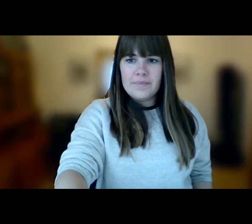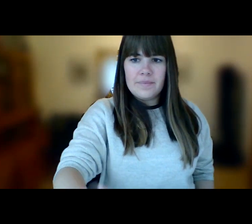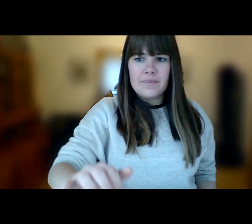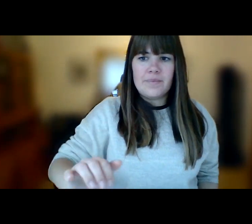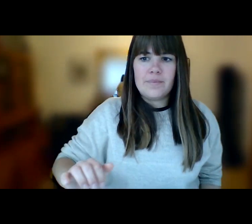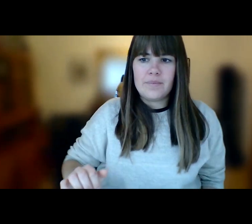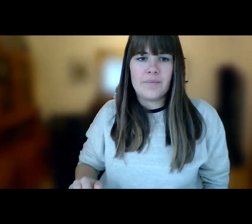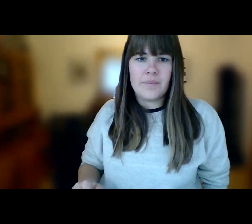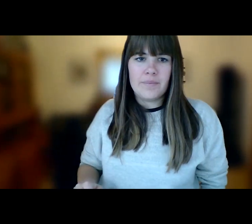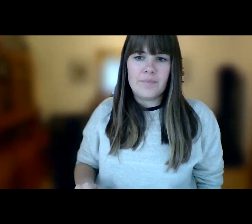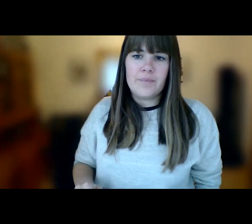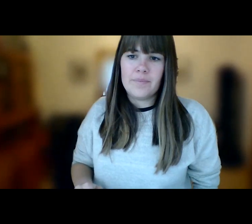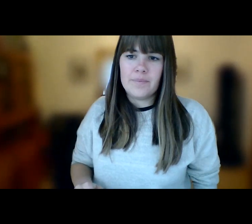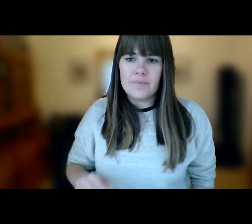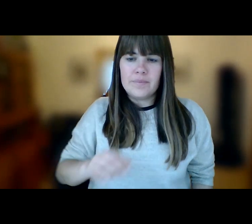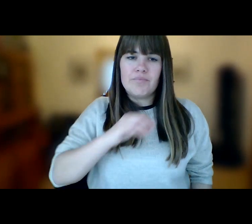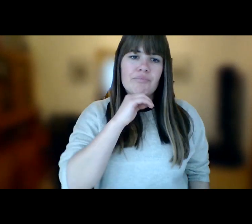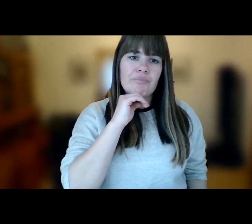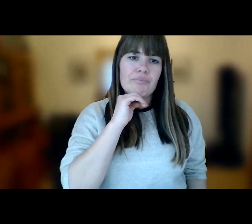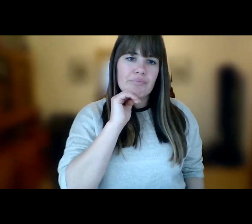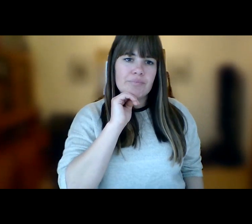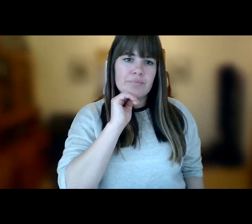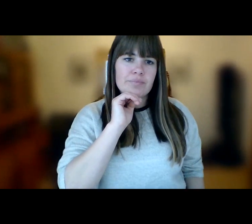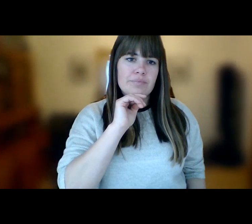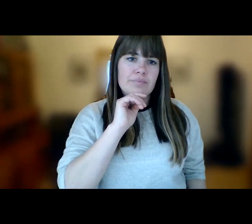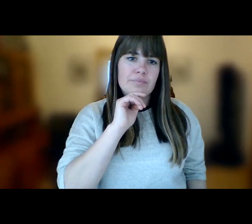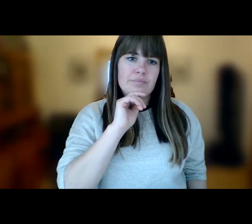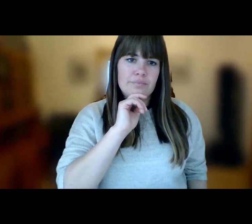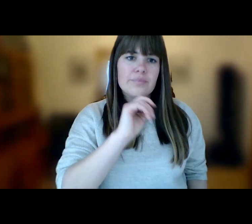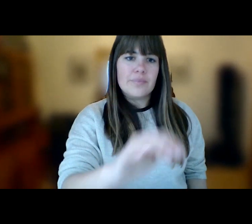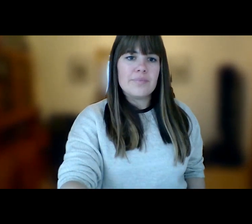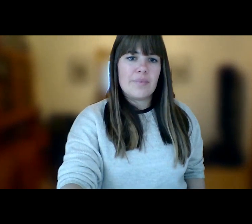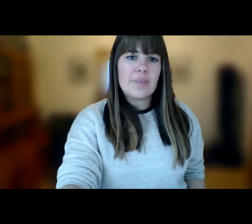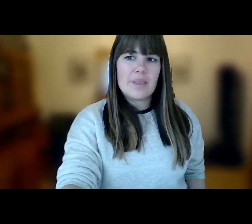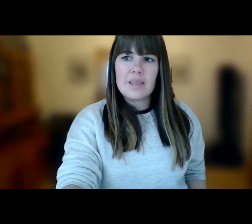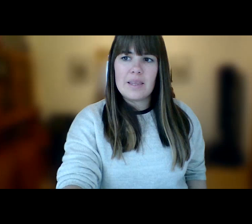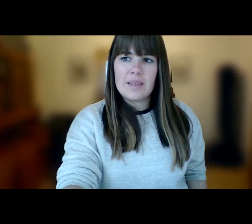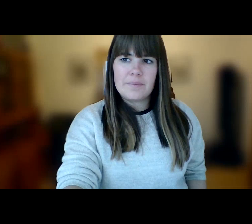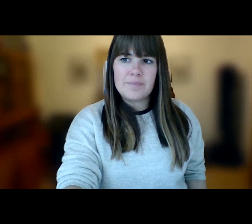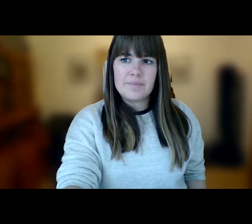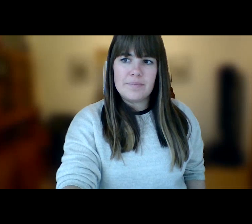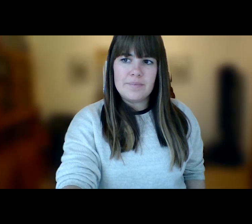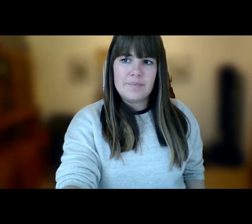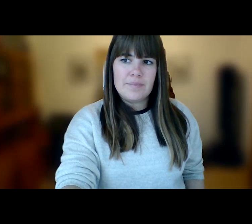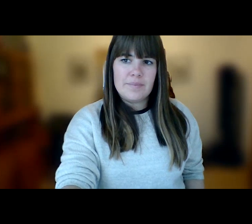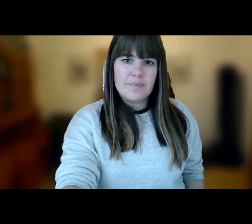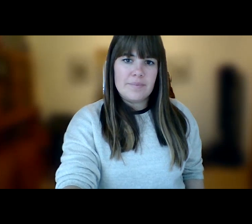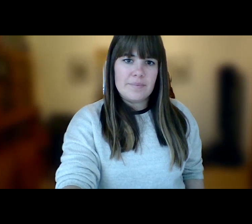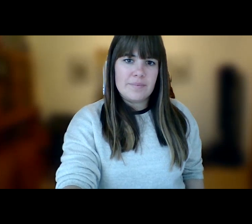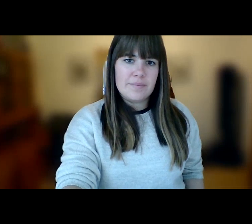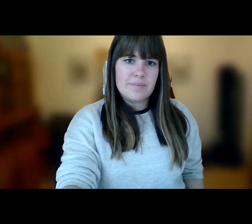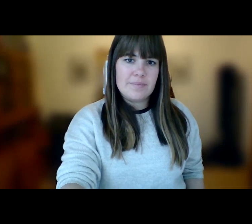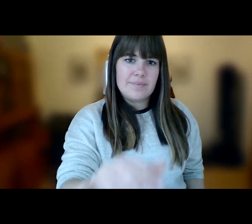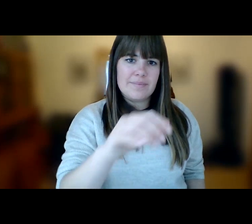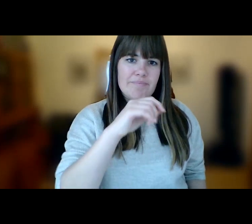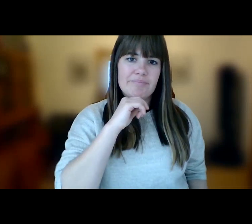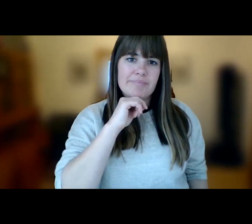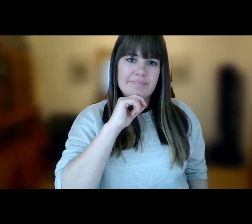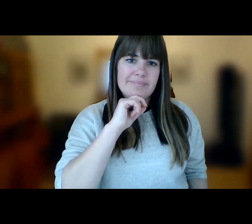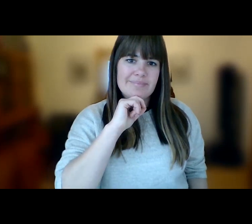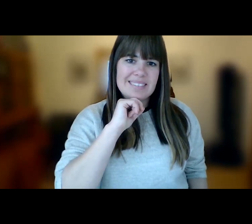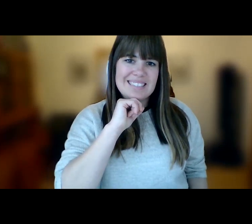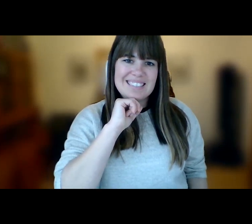talked very briefly about an inclusion communication audit, which can potentially sound scary, but also